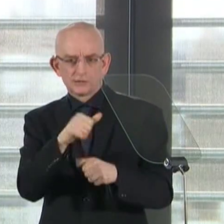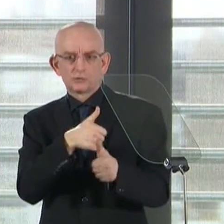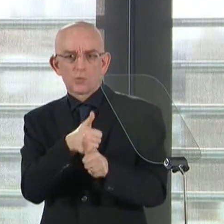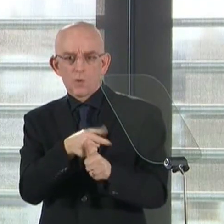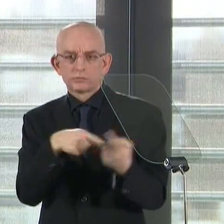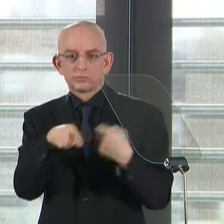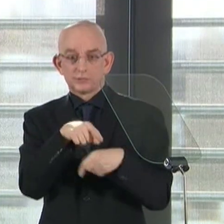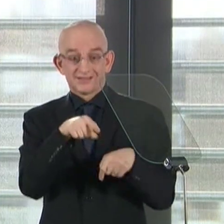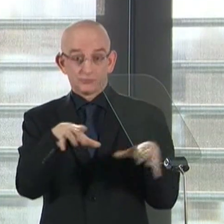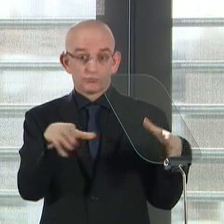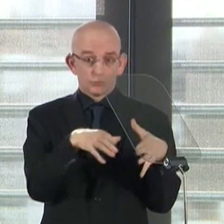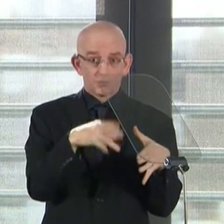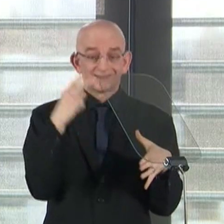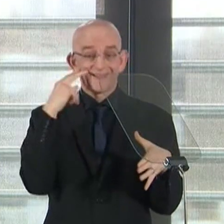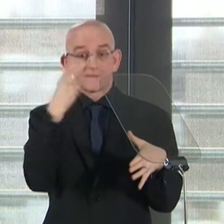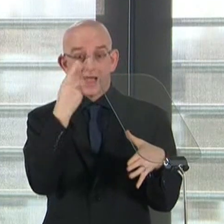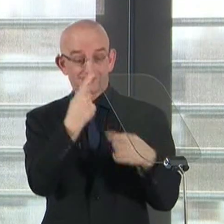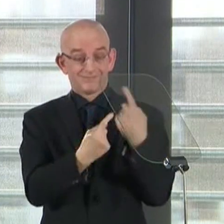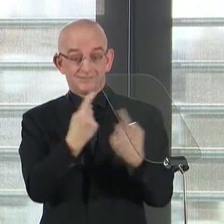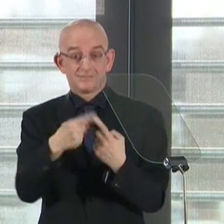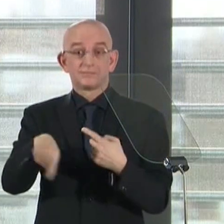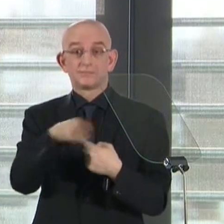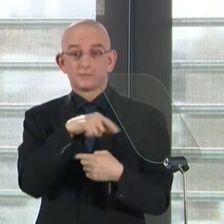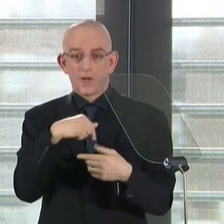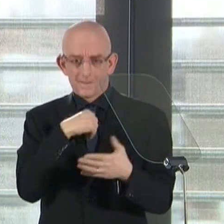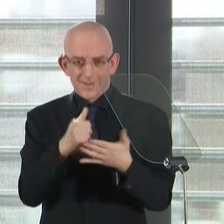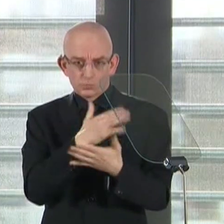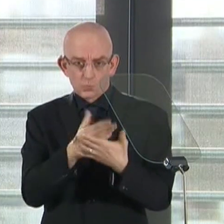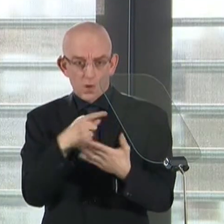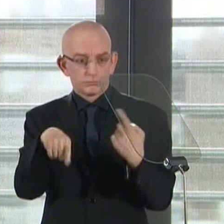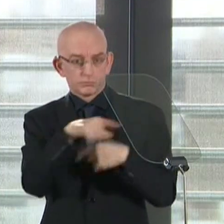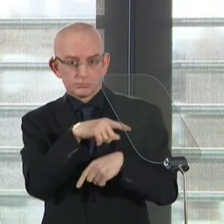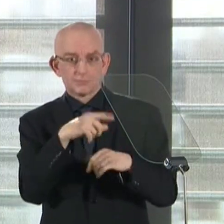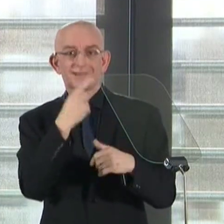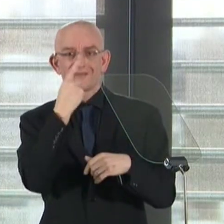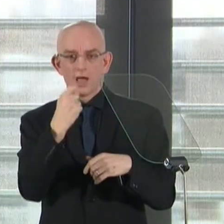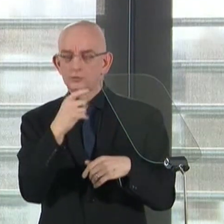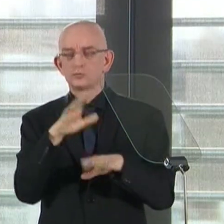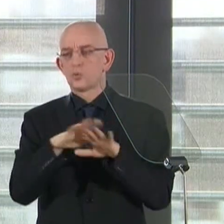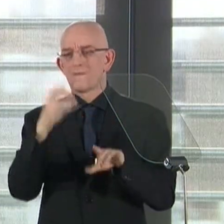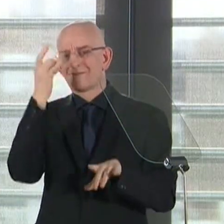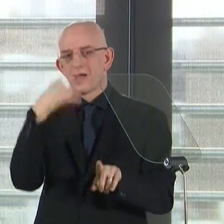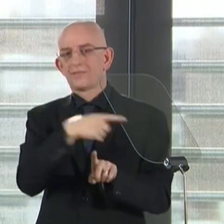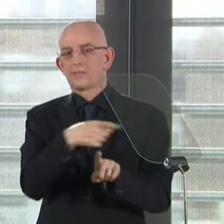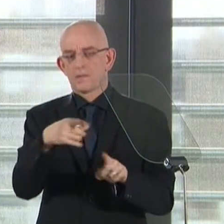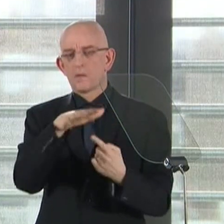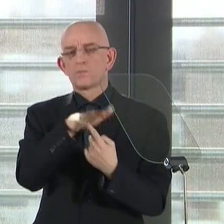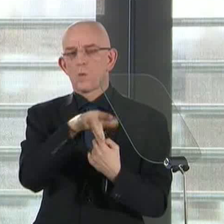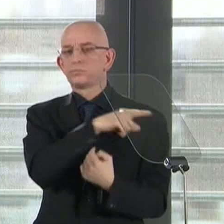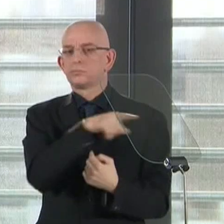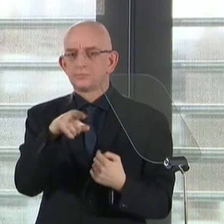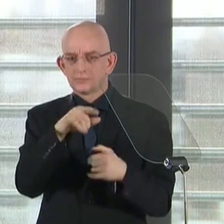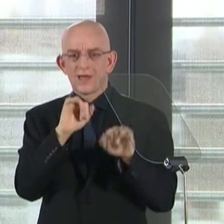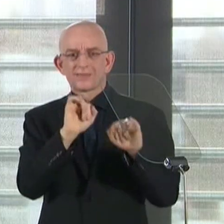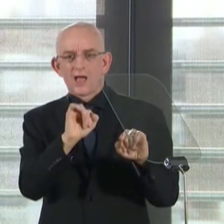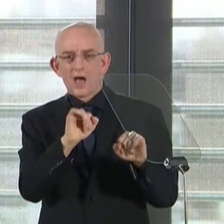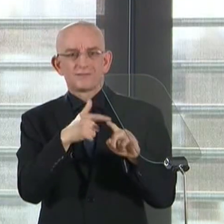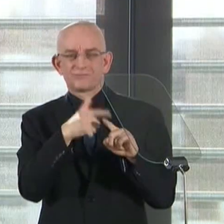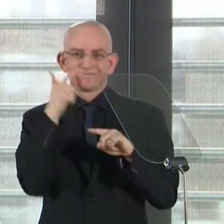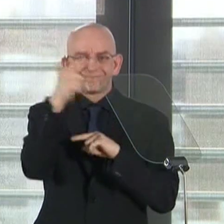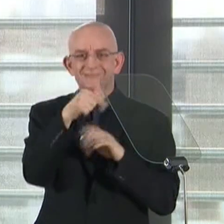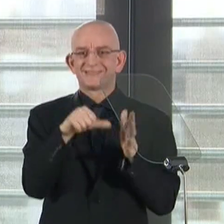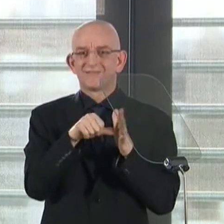be left behind and that we also place equal premium on distance travelled, looking at active